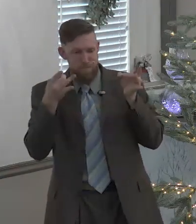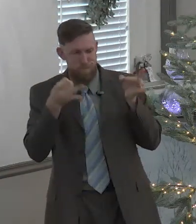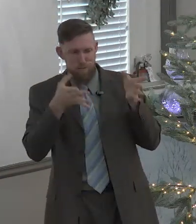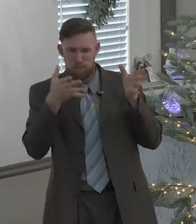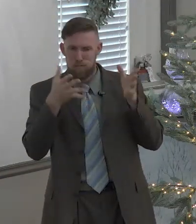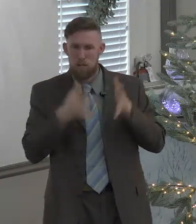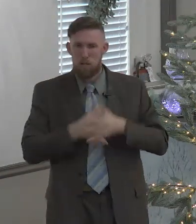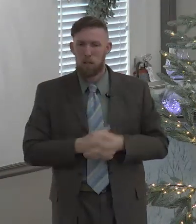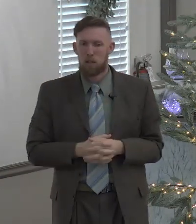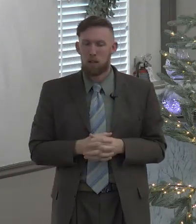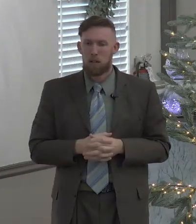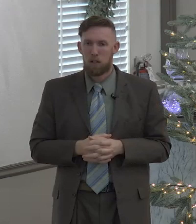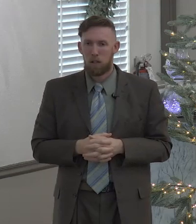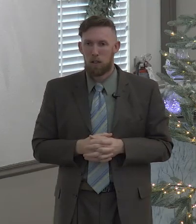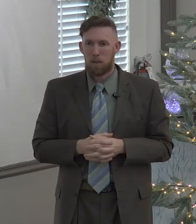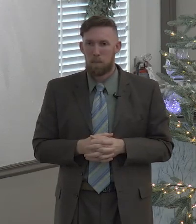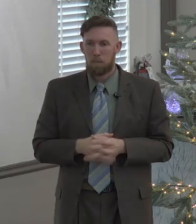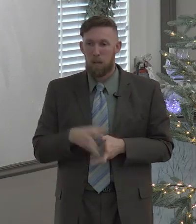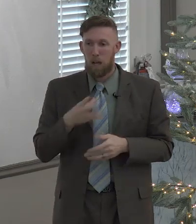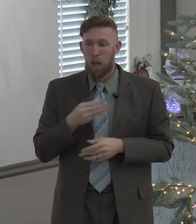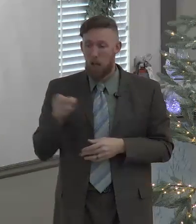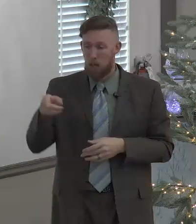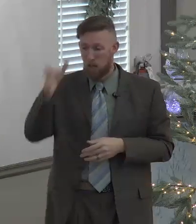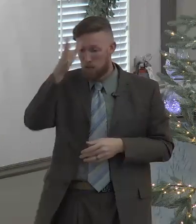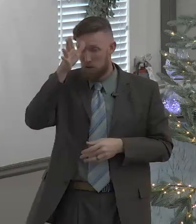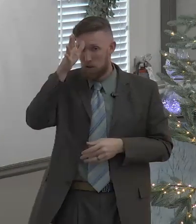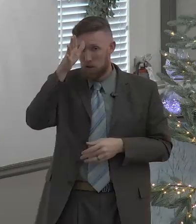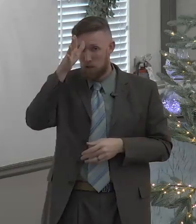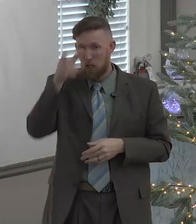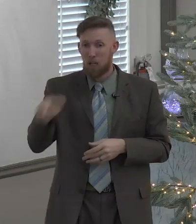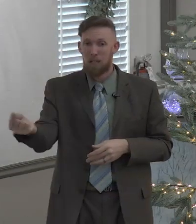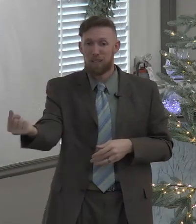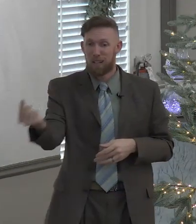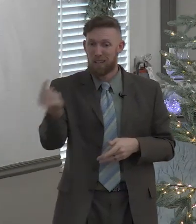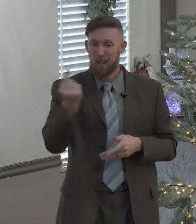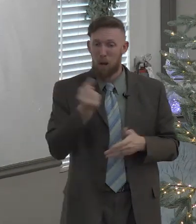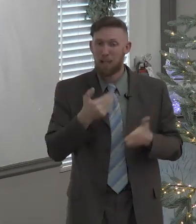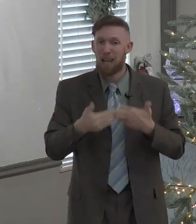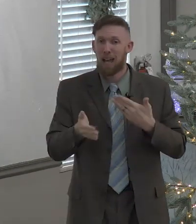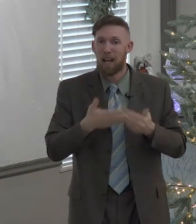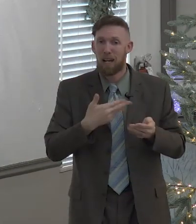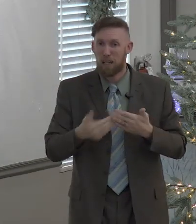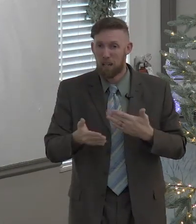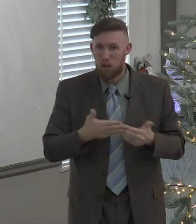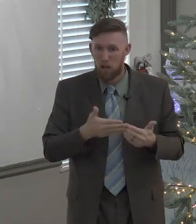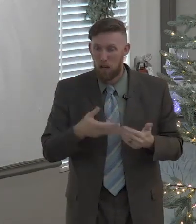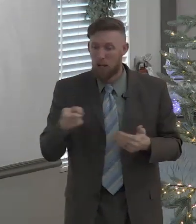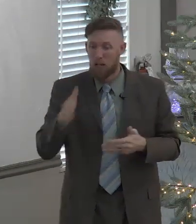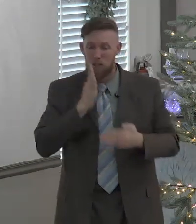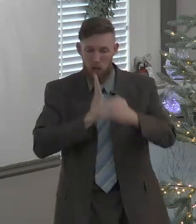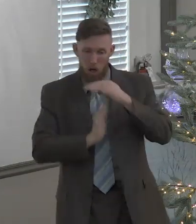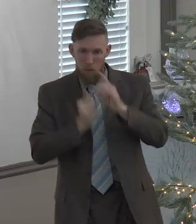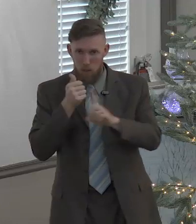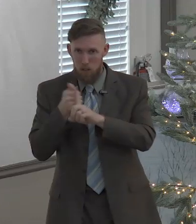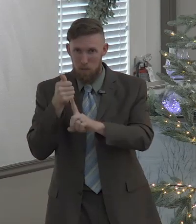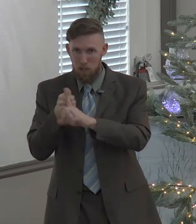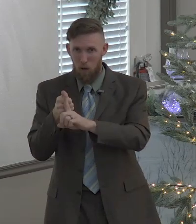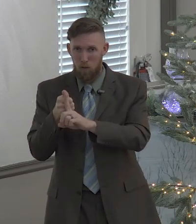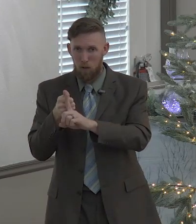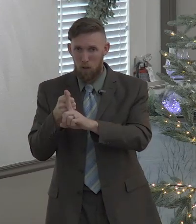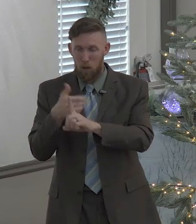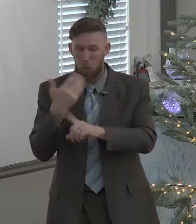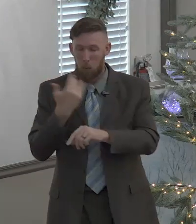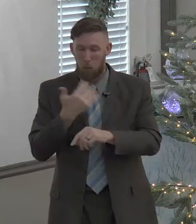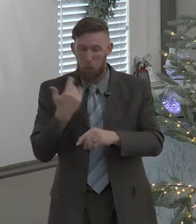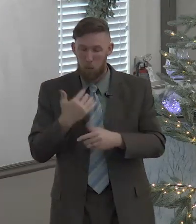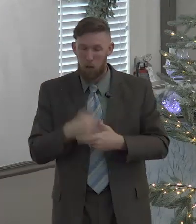they become very, very hostile to Jesus. And here Jairus is coming